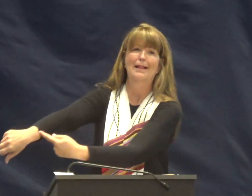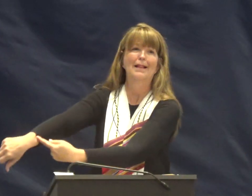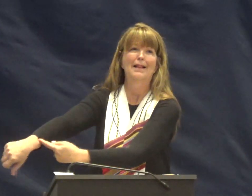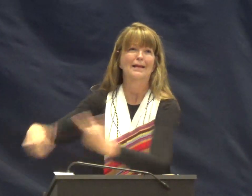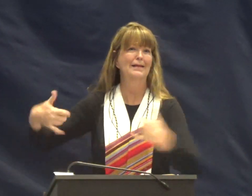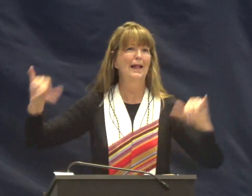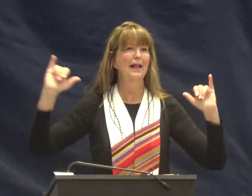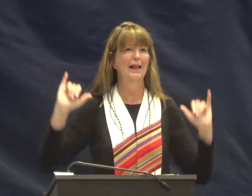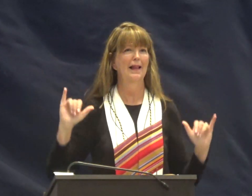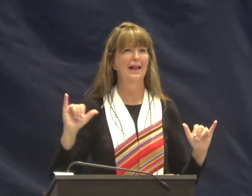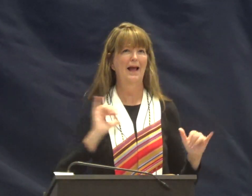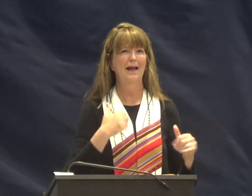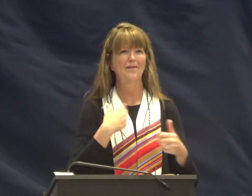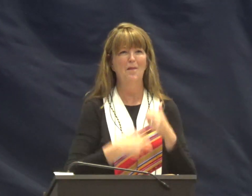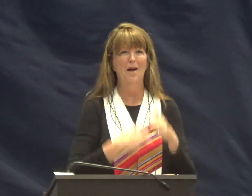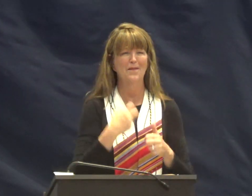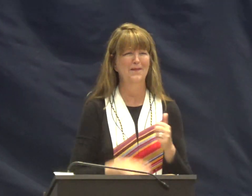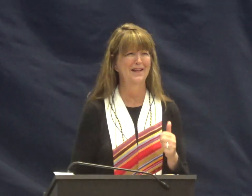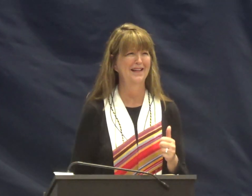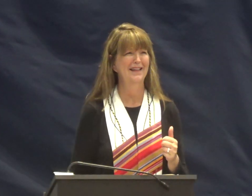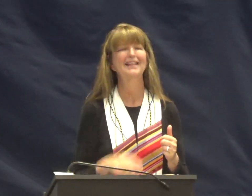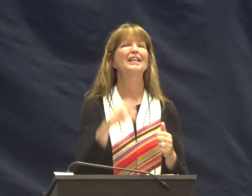long enough. You know, I still have a hard time.